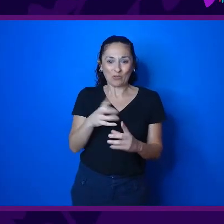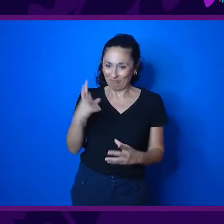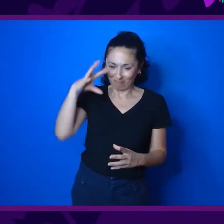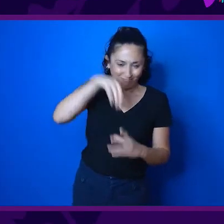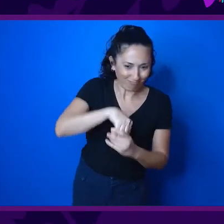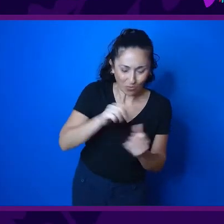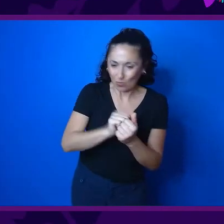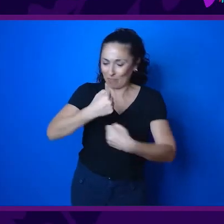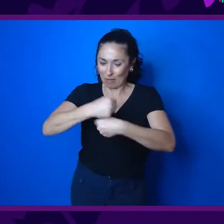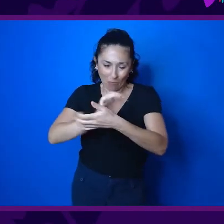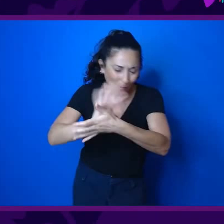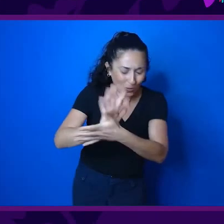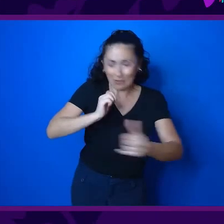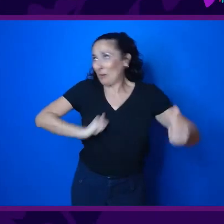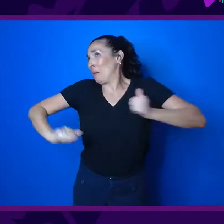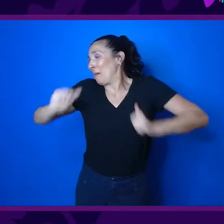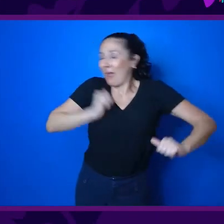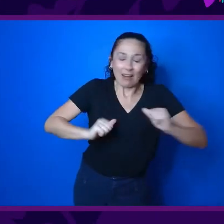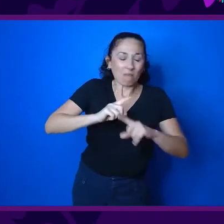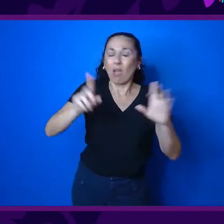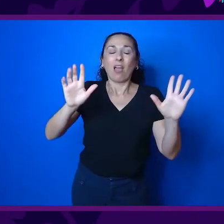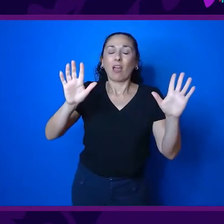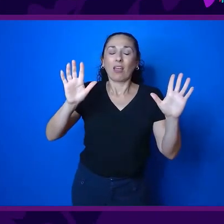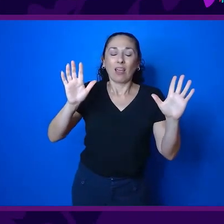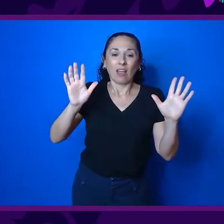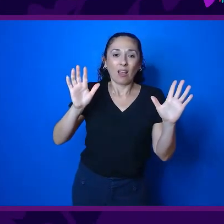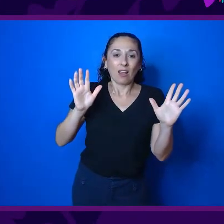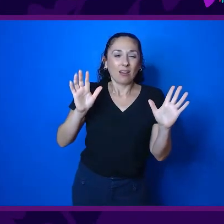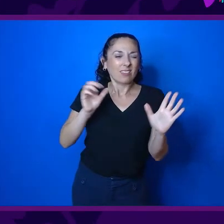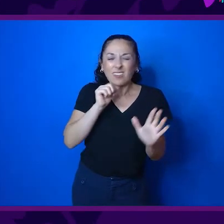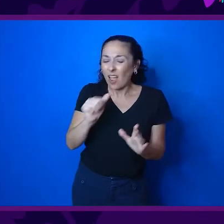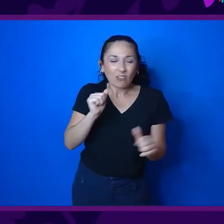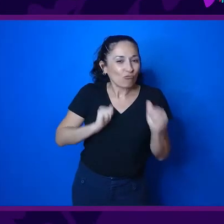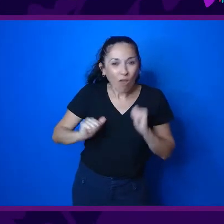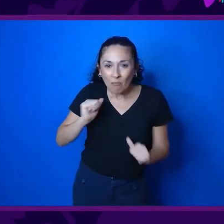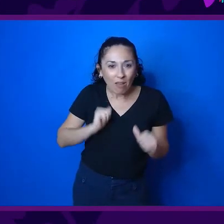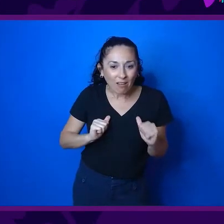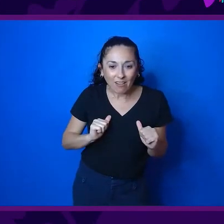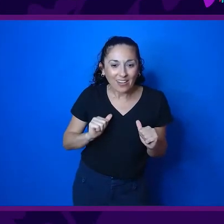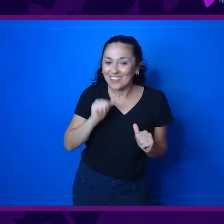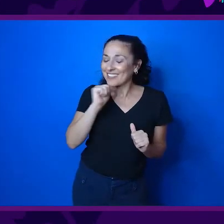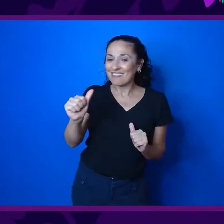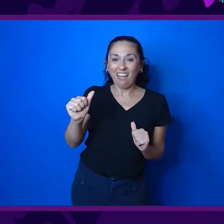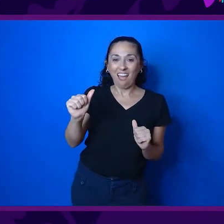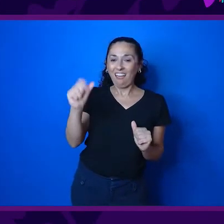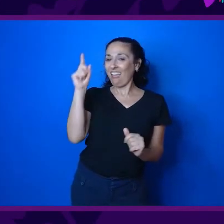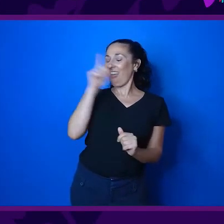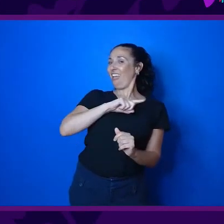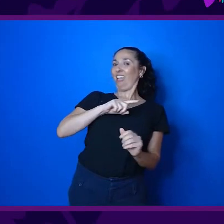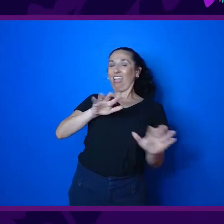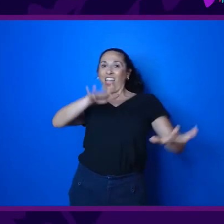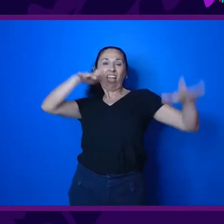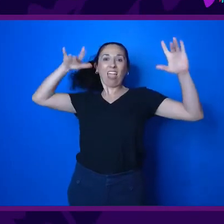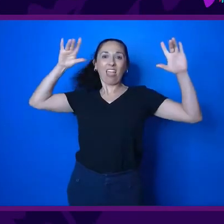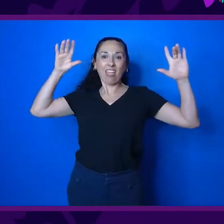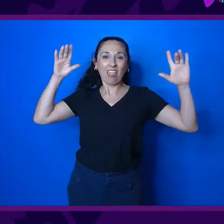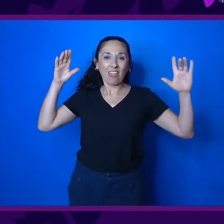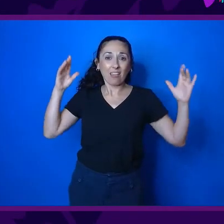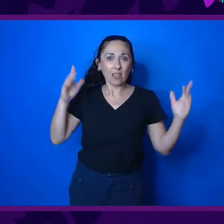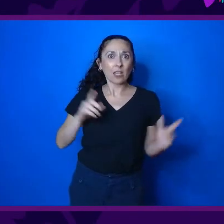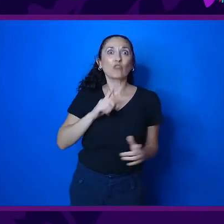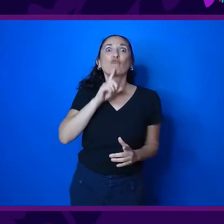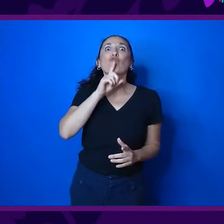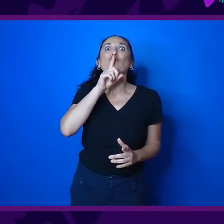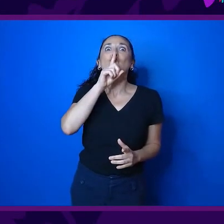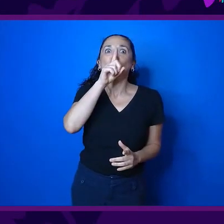it's so dramatic, but it's like, it's not drama. It's not spectacle. It's profound